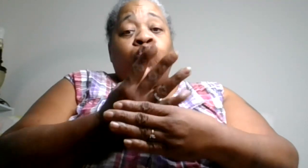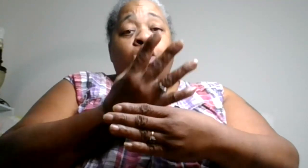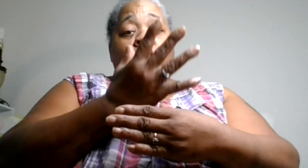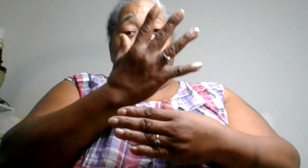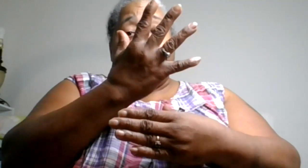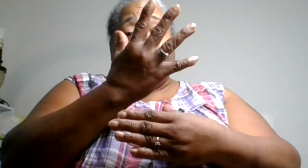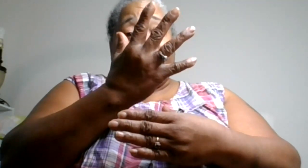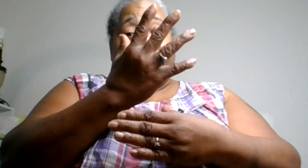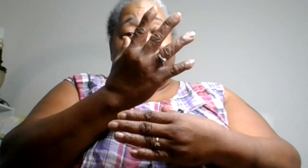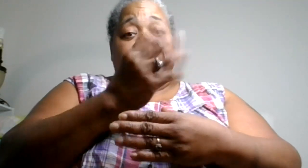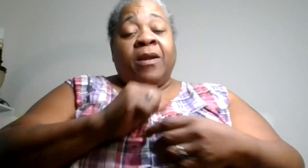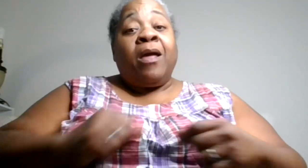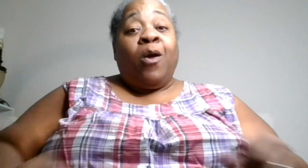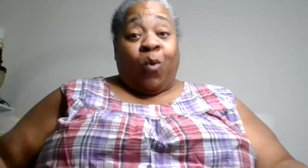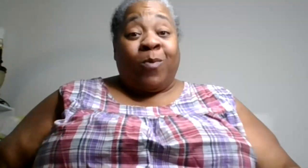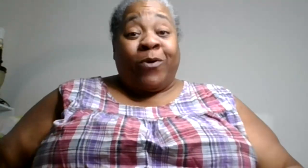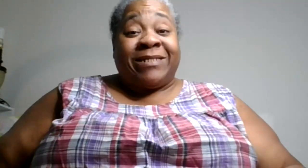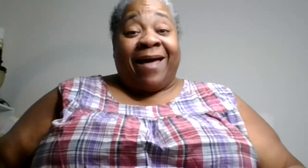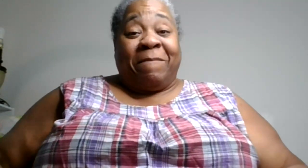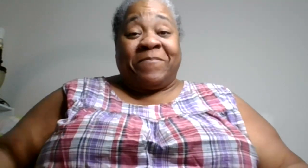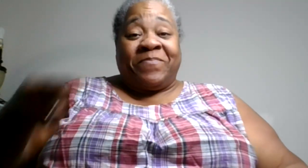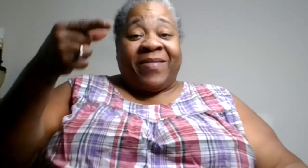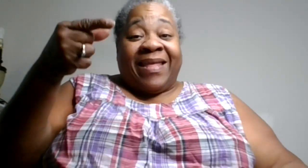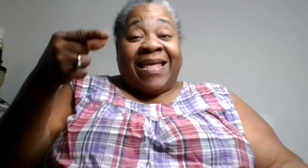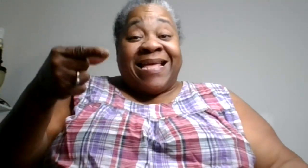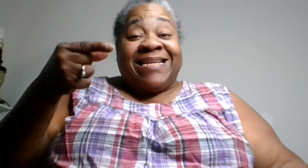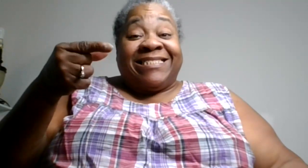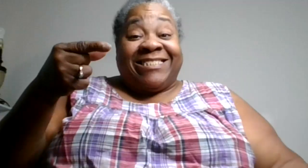Grow. One more time. G.